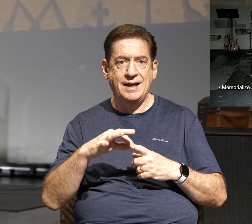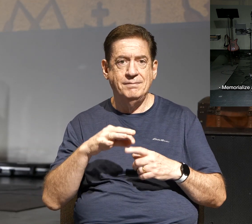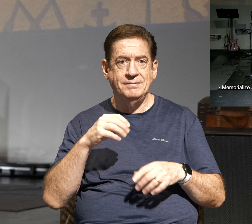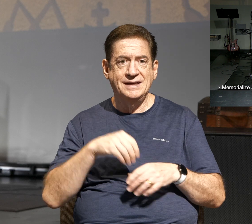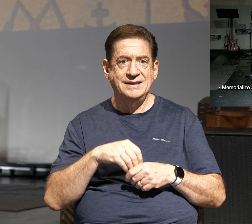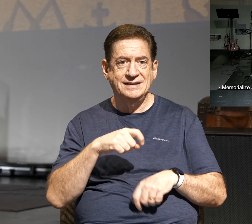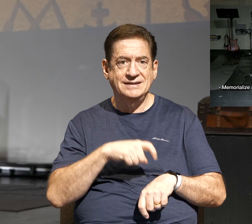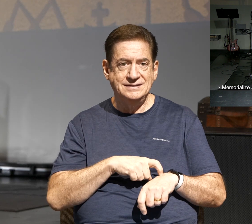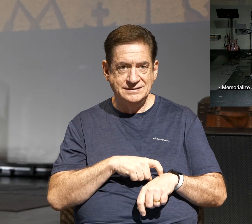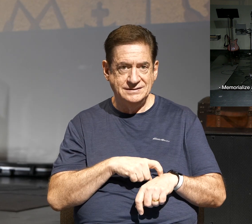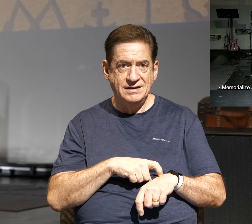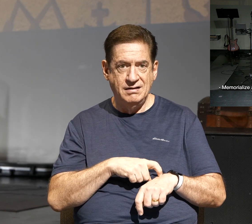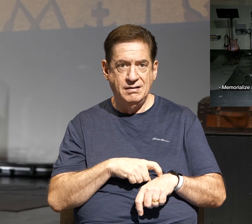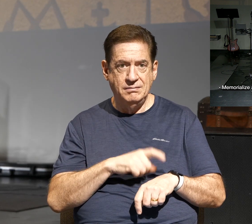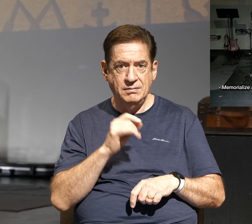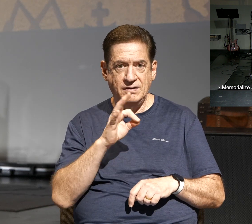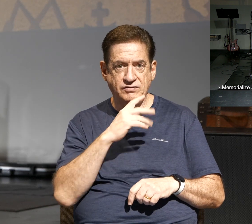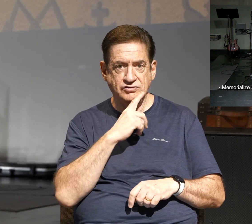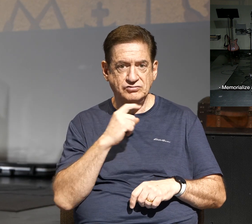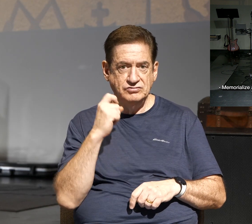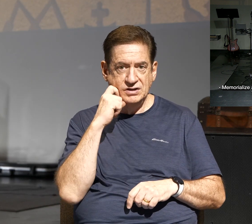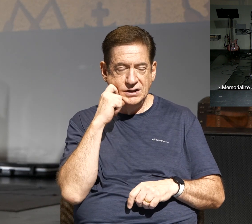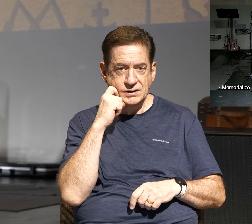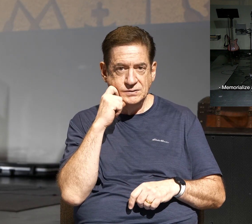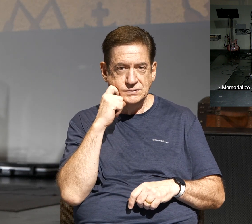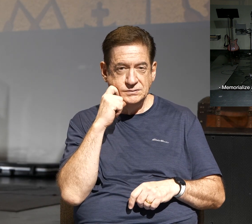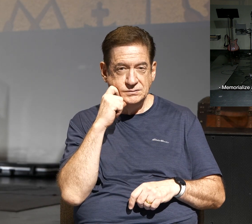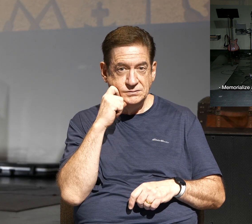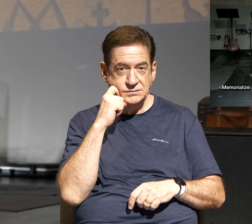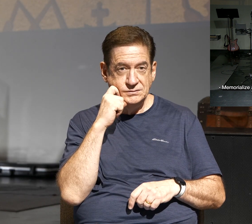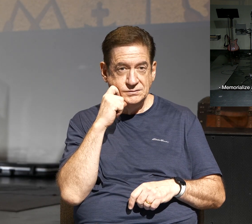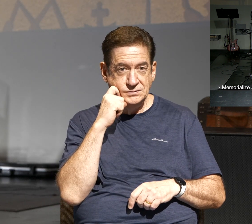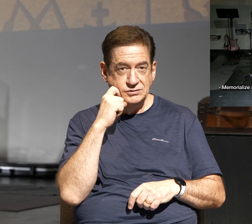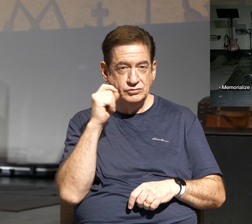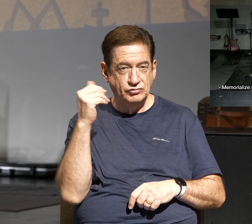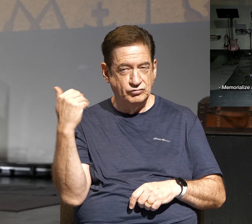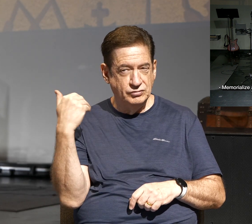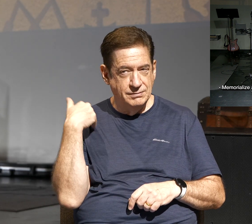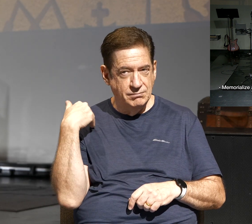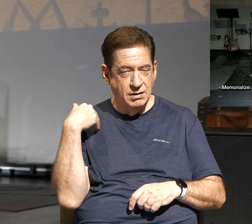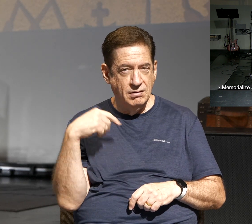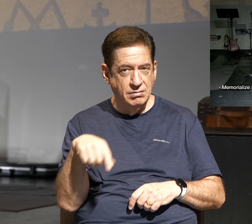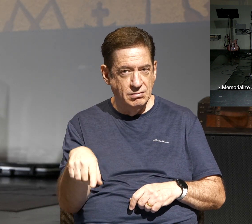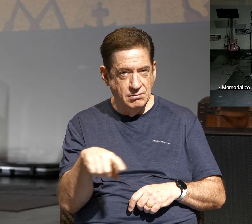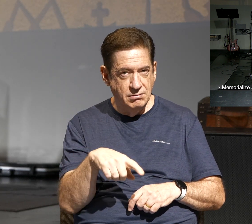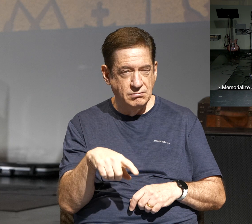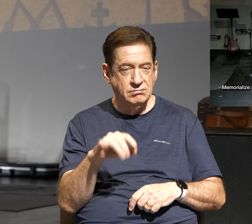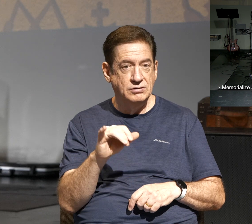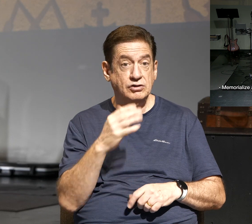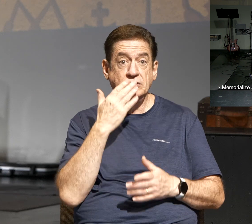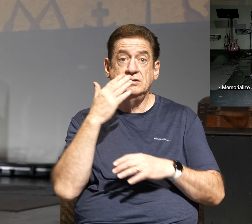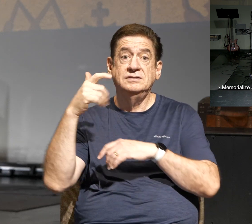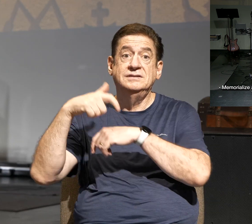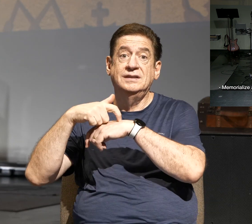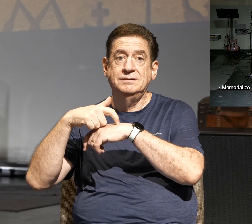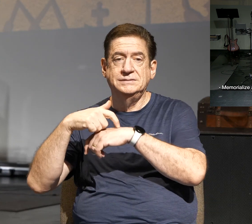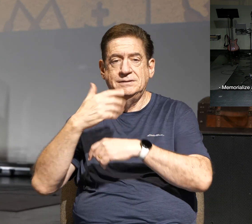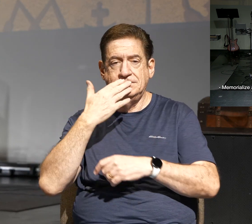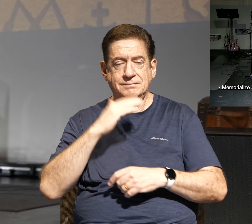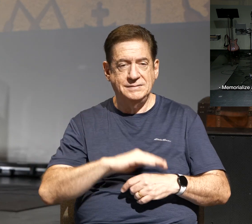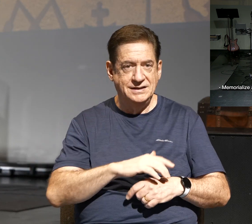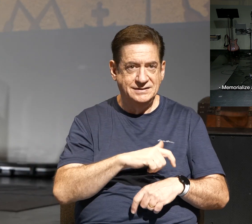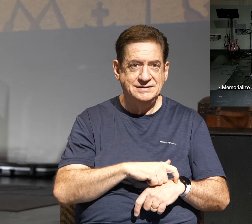a time of drought to remind them that in good times and